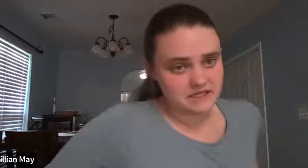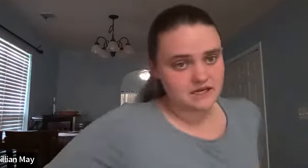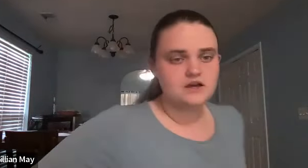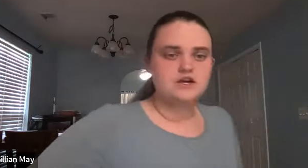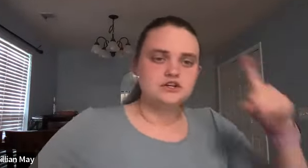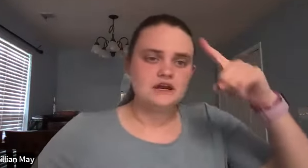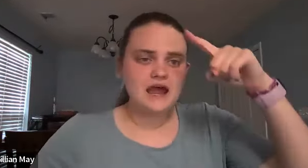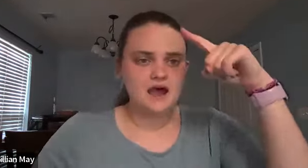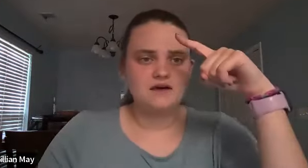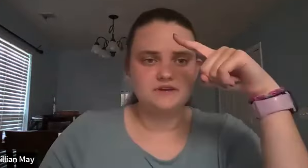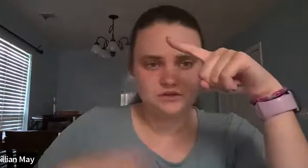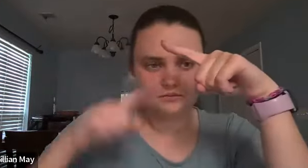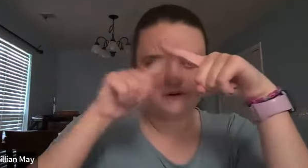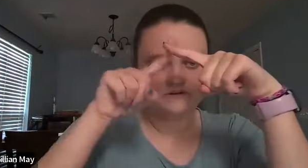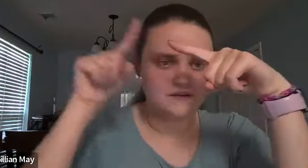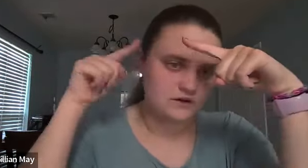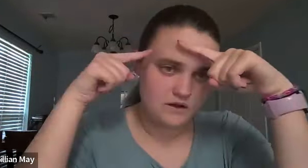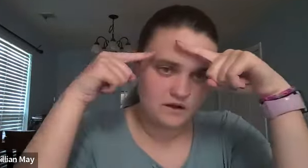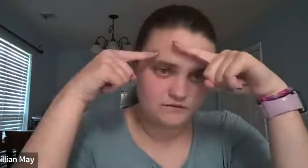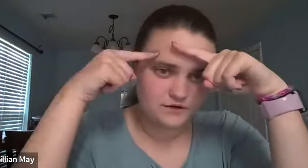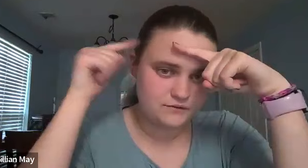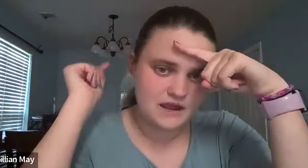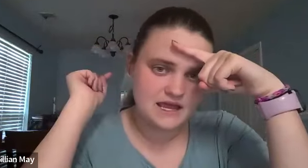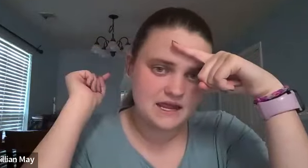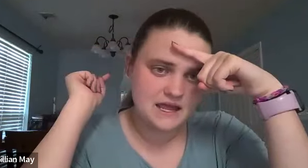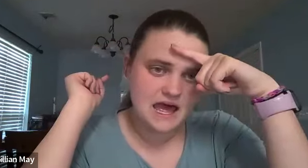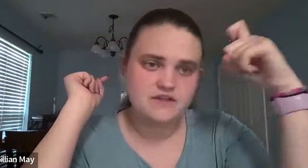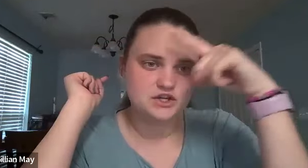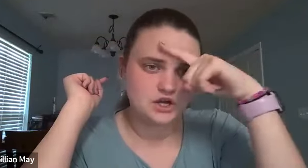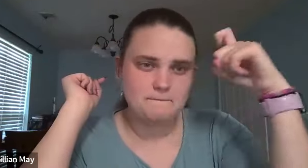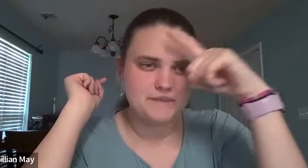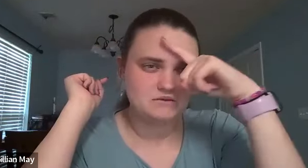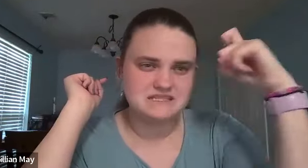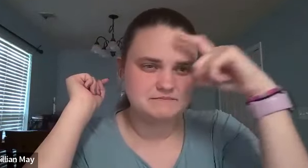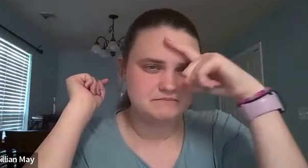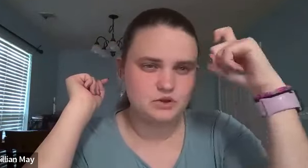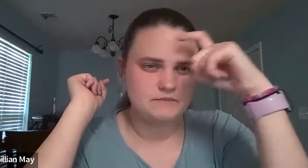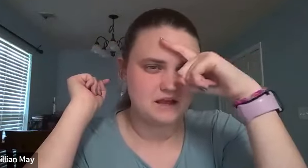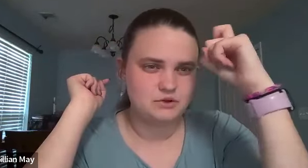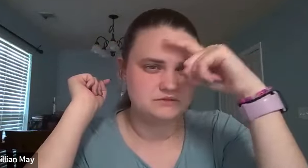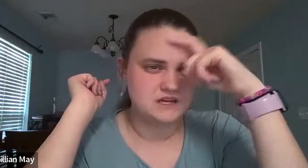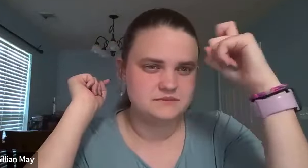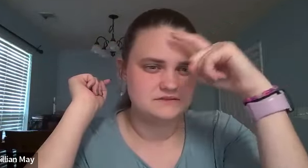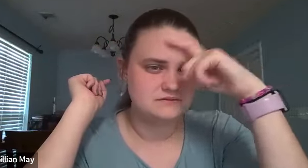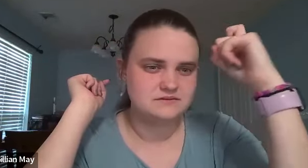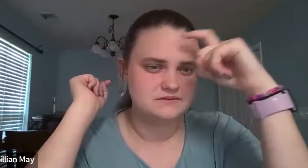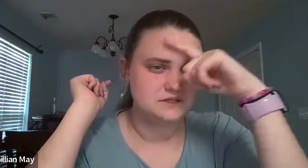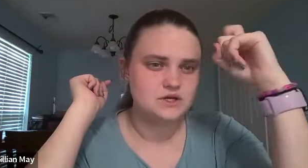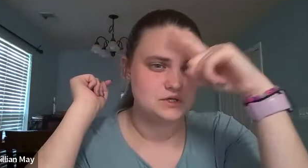be, you're going to have your pointer finger over your forehead, and then you're going to bounce it, pull it back multiple times. So